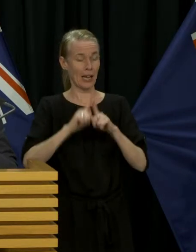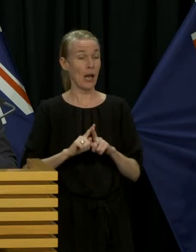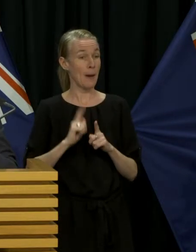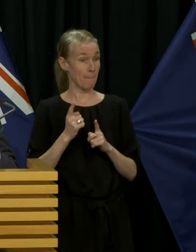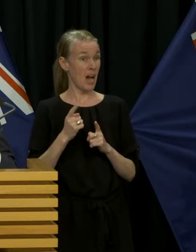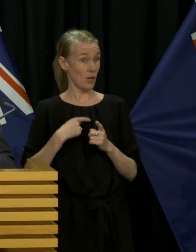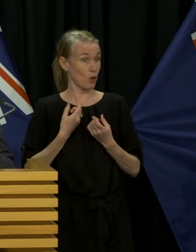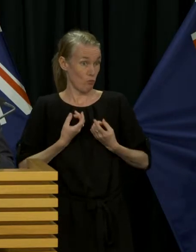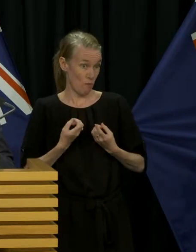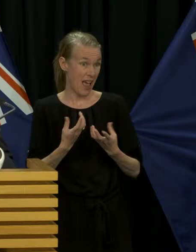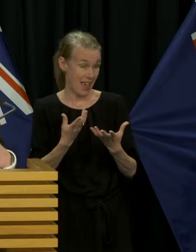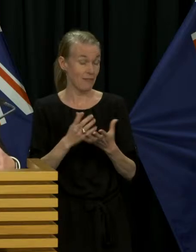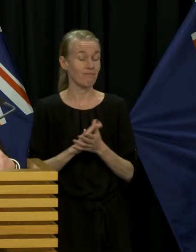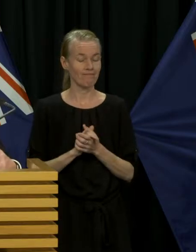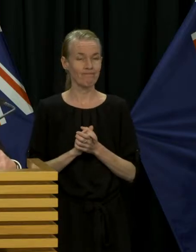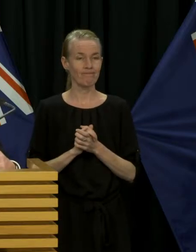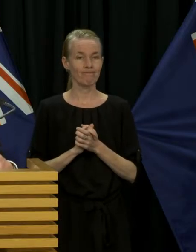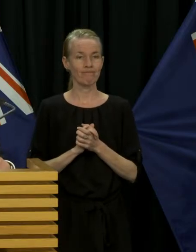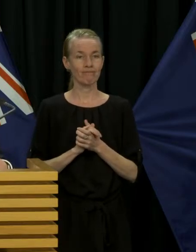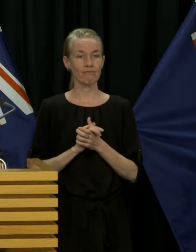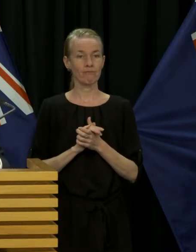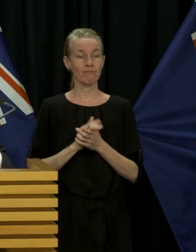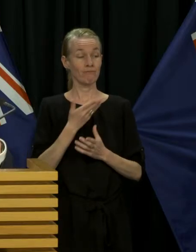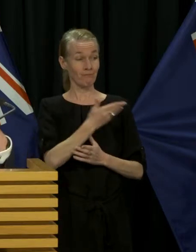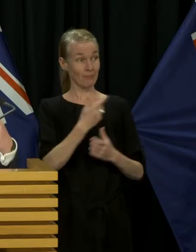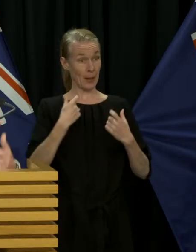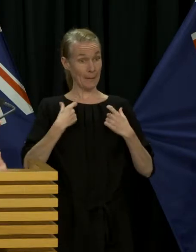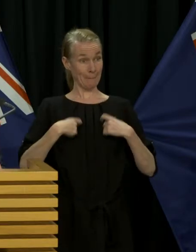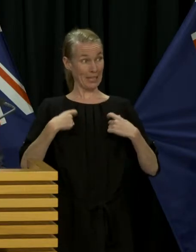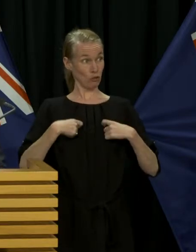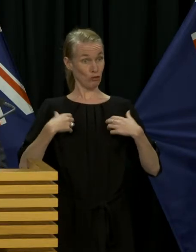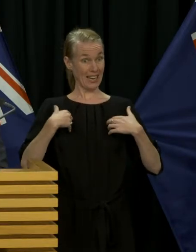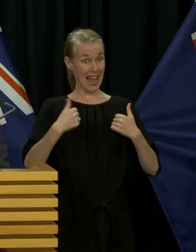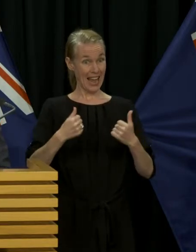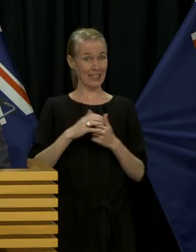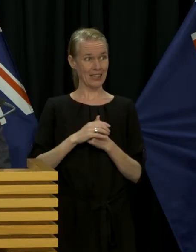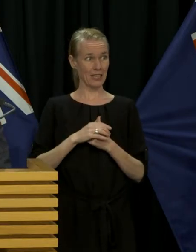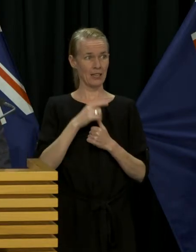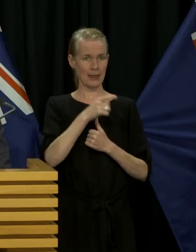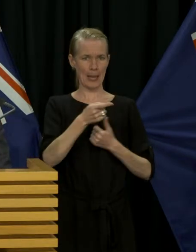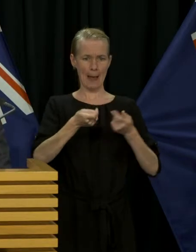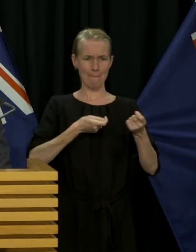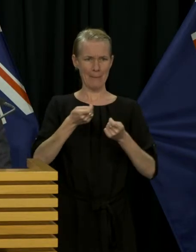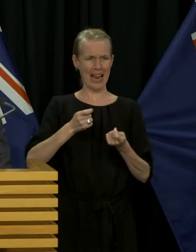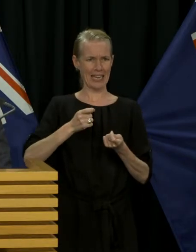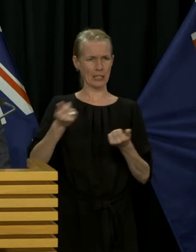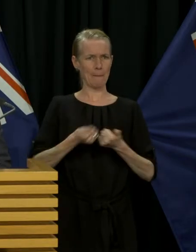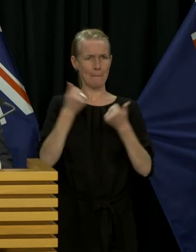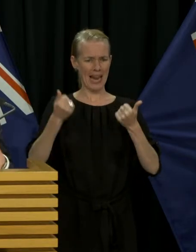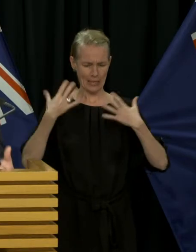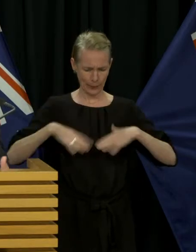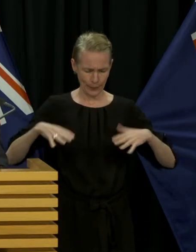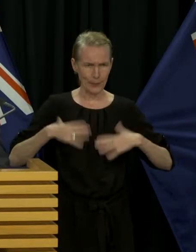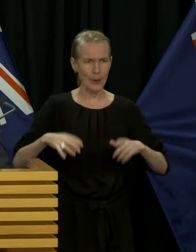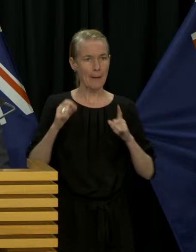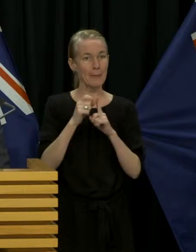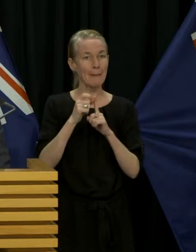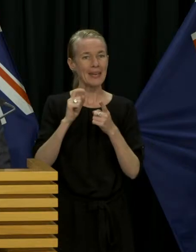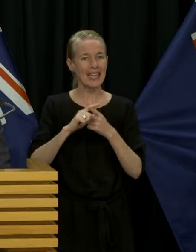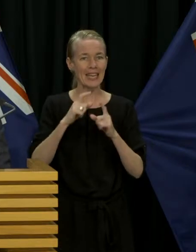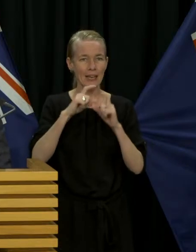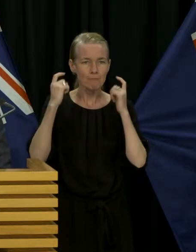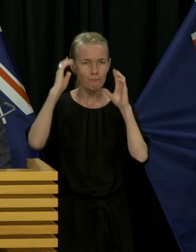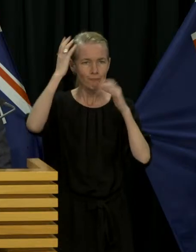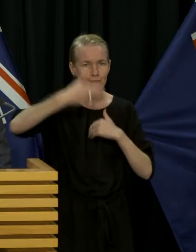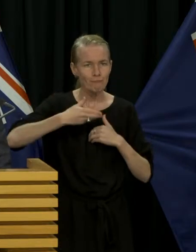place. The Ministry do manage, on behalf of DHB, significant stockpiles of PPE. That's primarily targeted